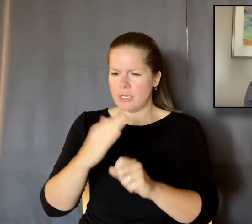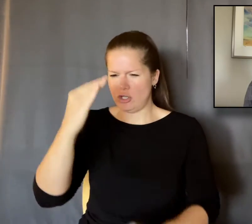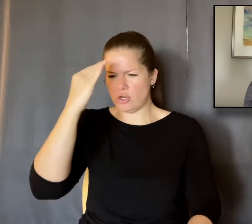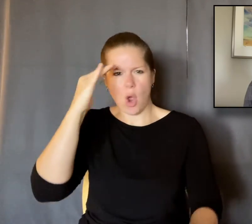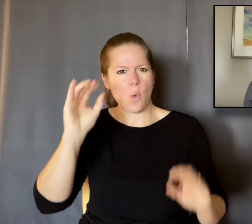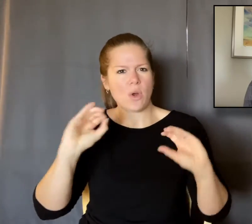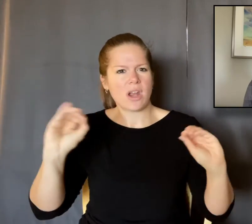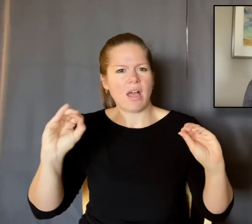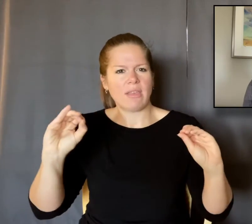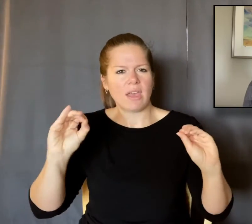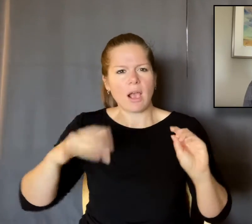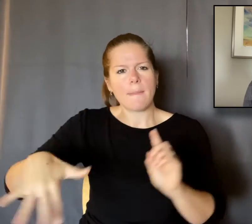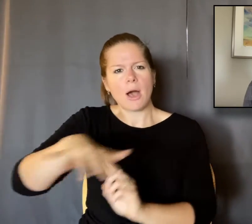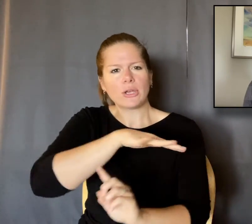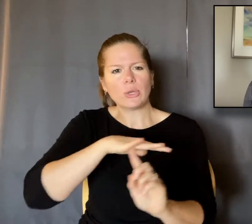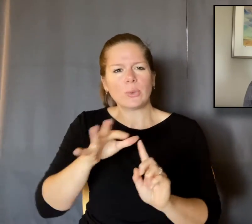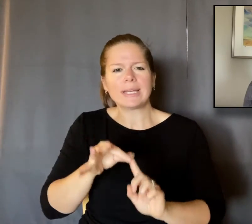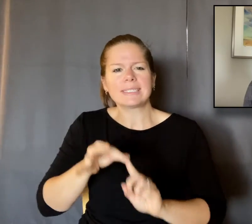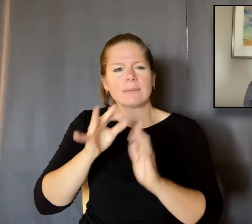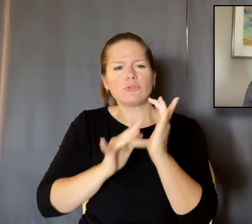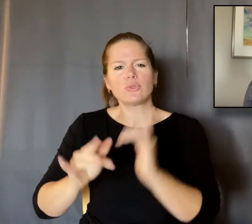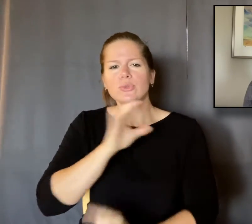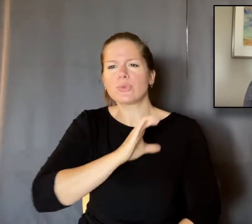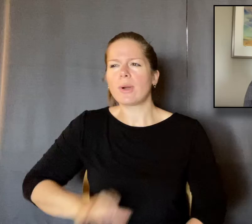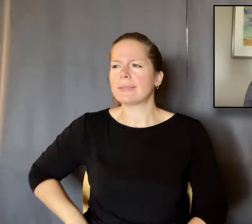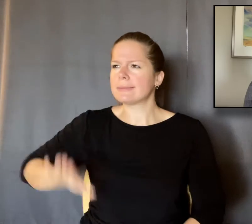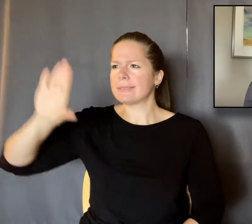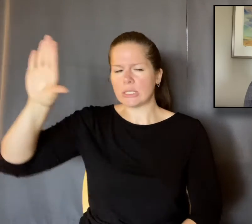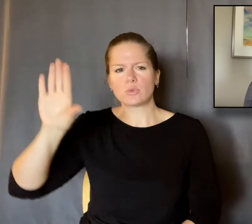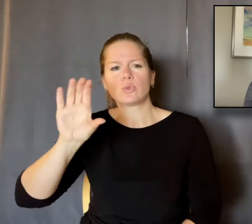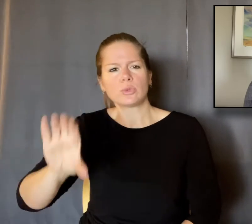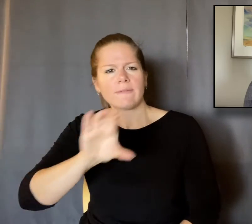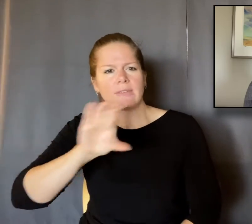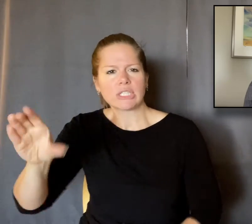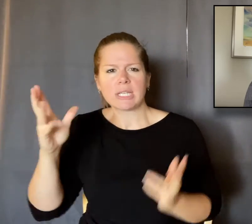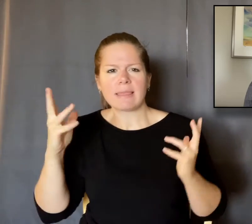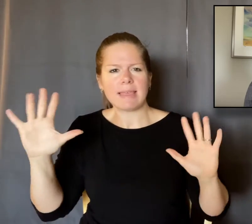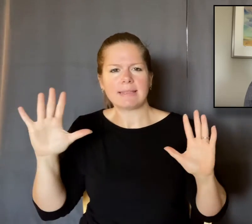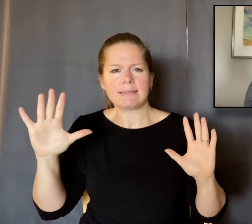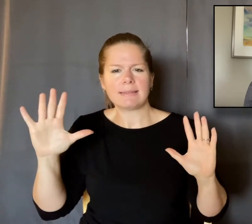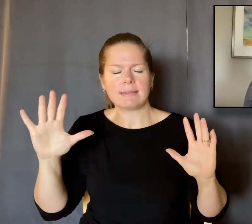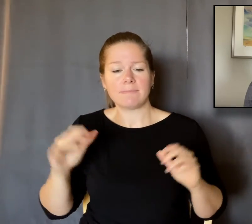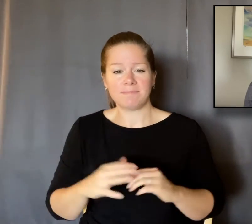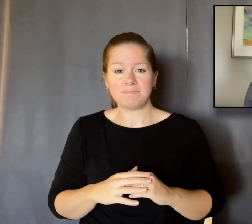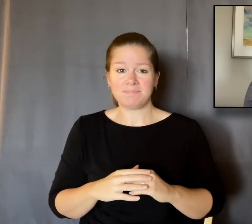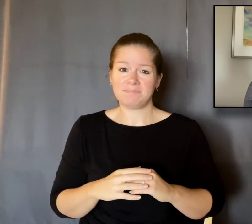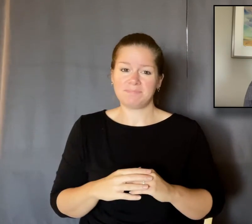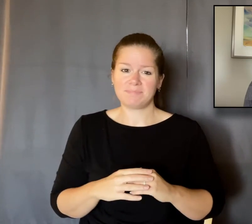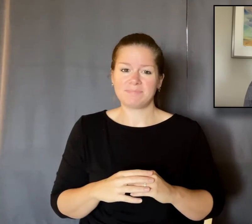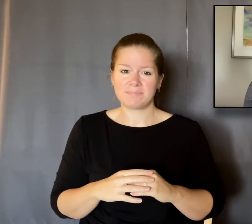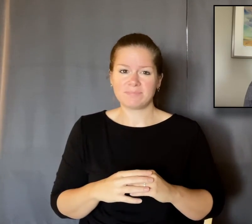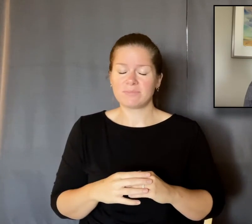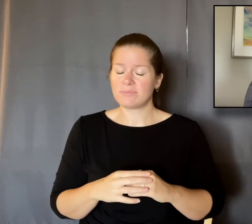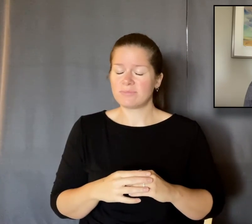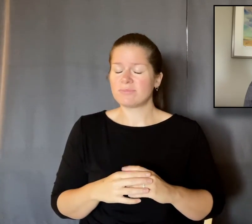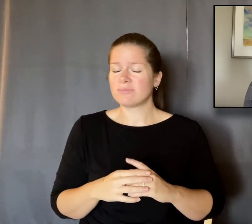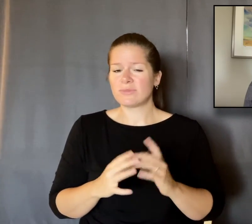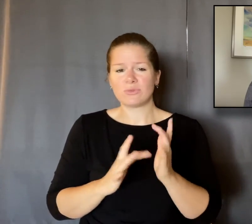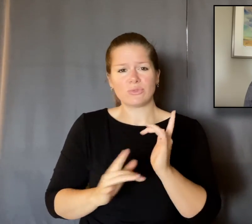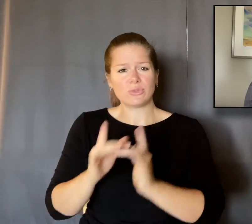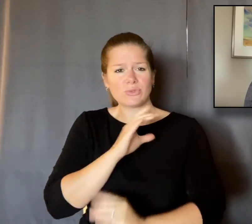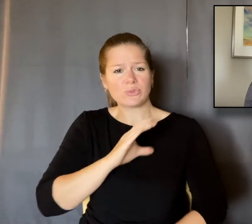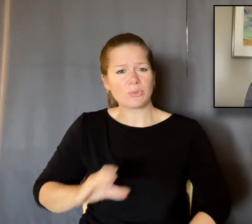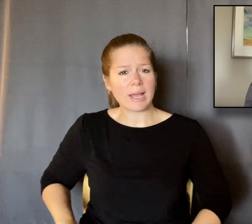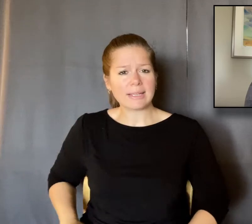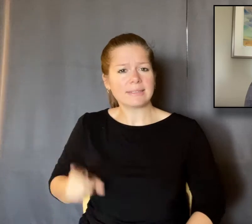crucified. Live for Christ. March to the beat of his drum. One way, one culture, one